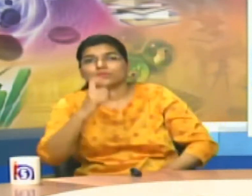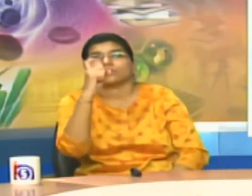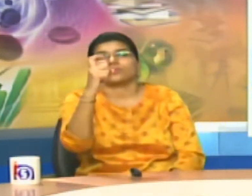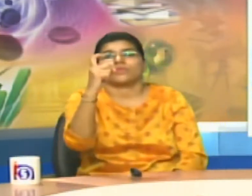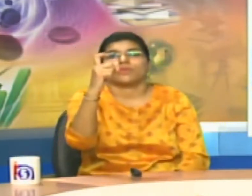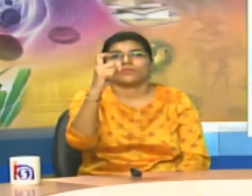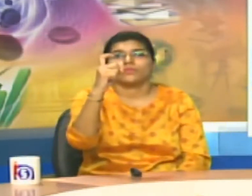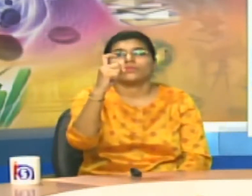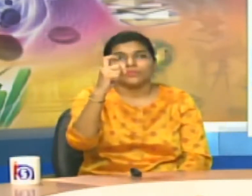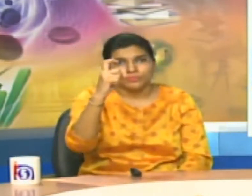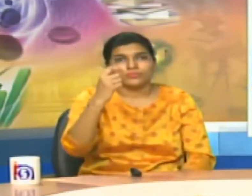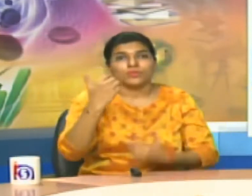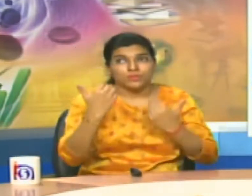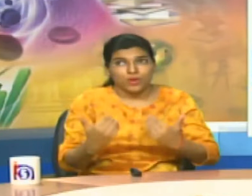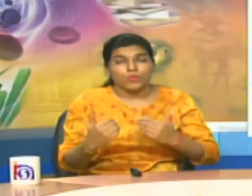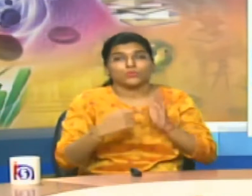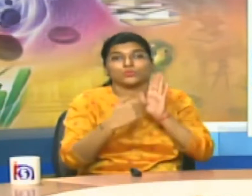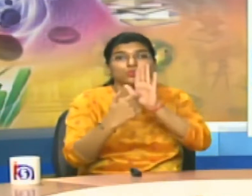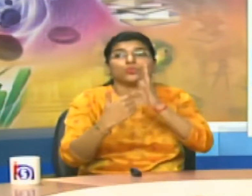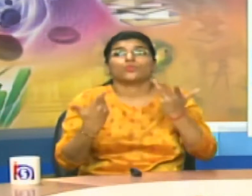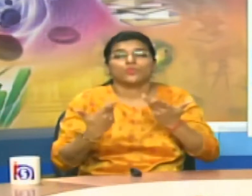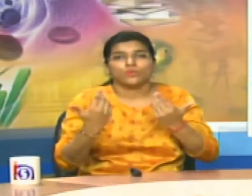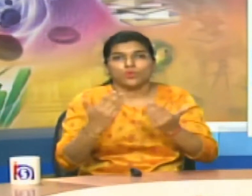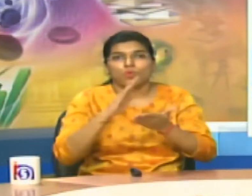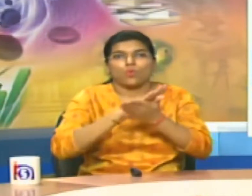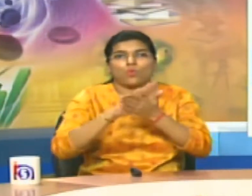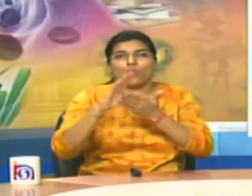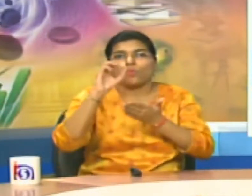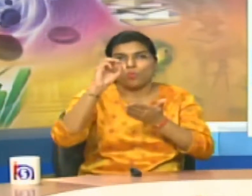Like you can see on the screen, there are 7